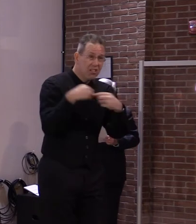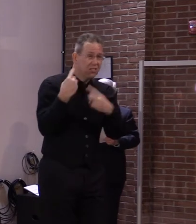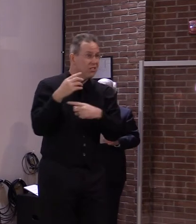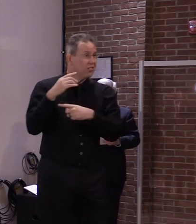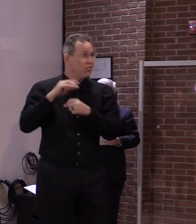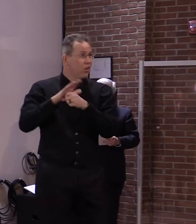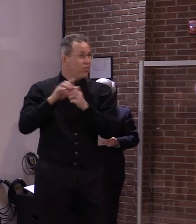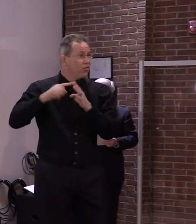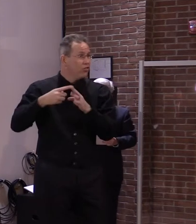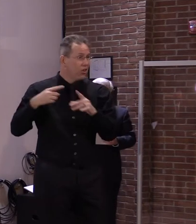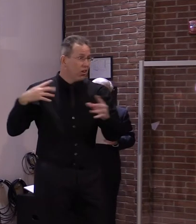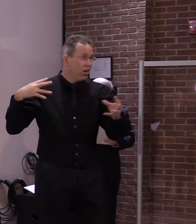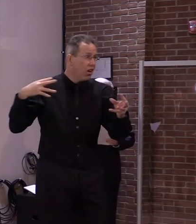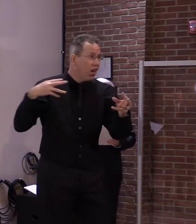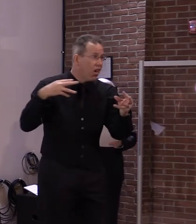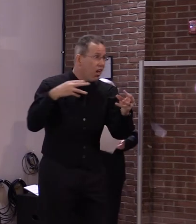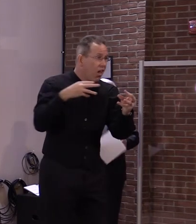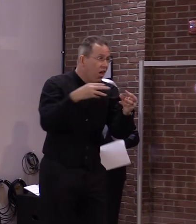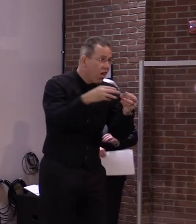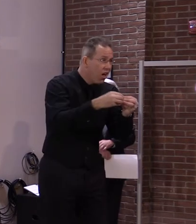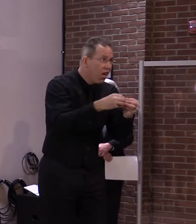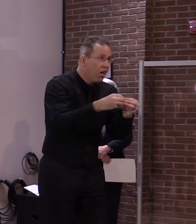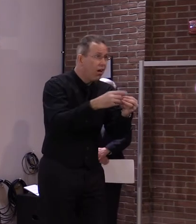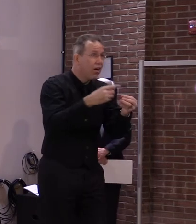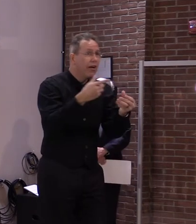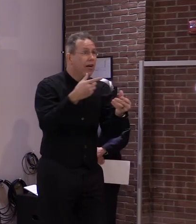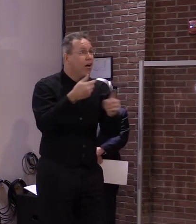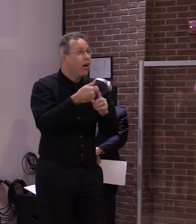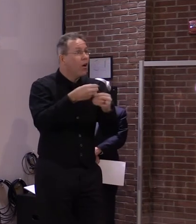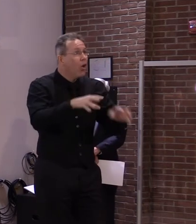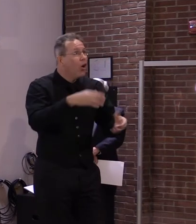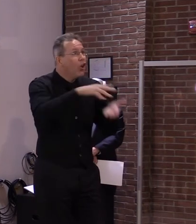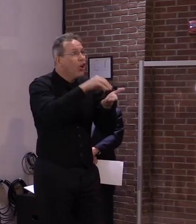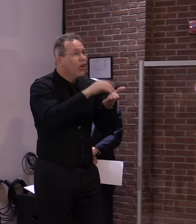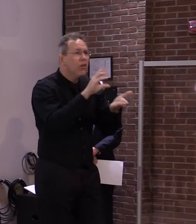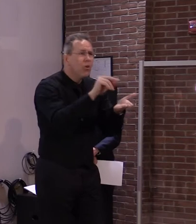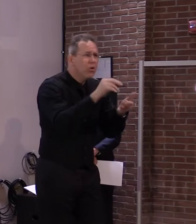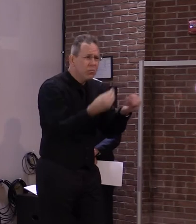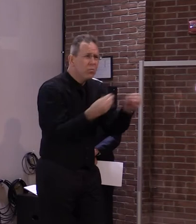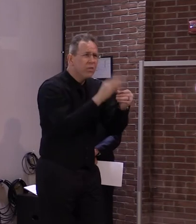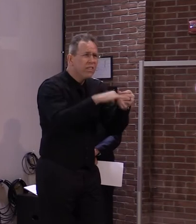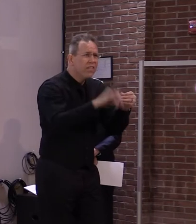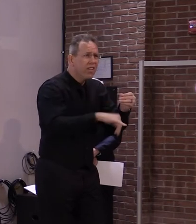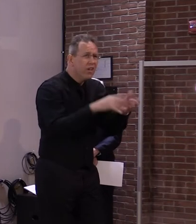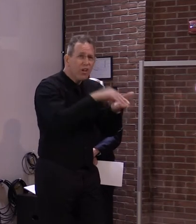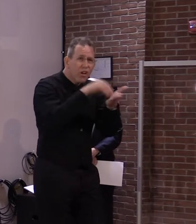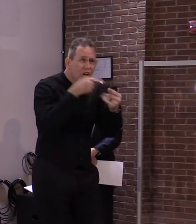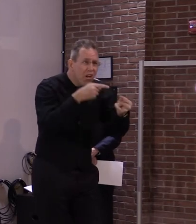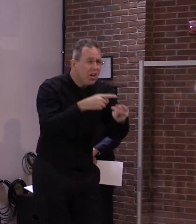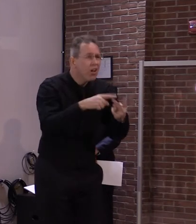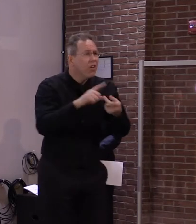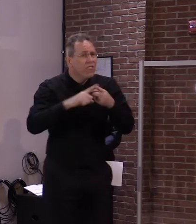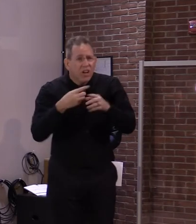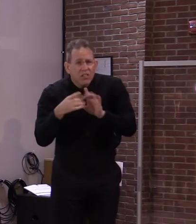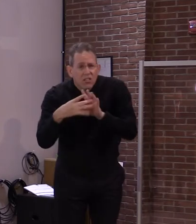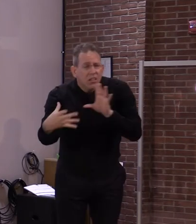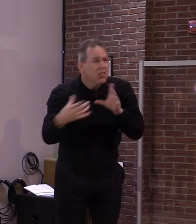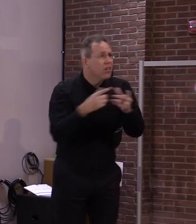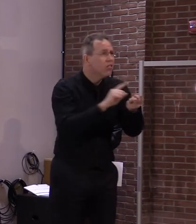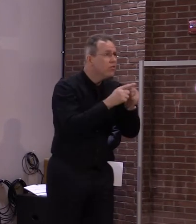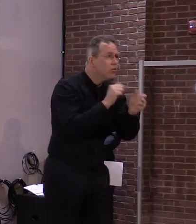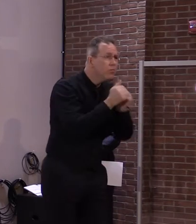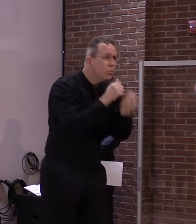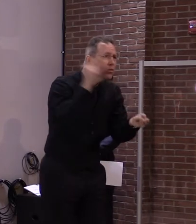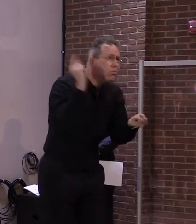loss as one principal the longer this goes on the more students have drifted away this has profound